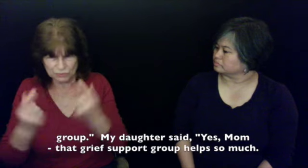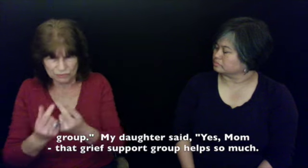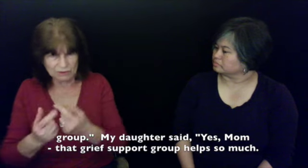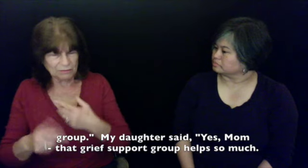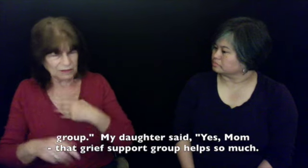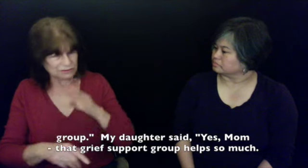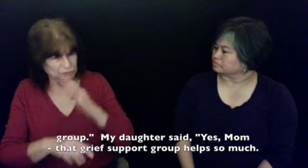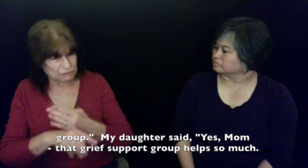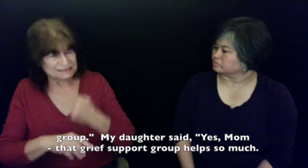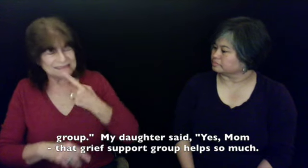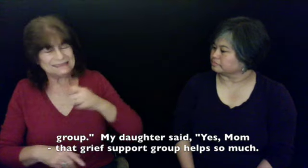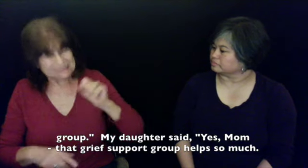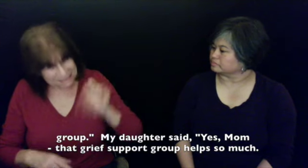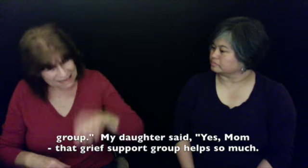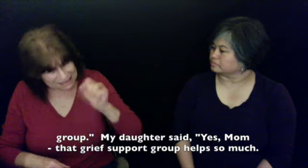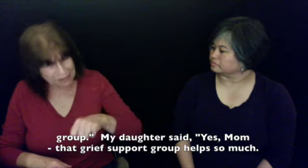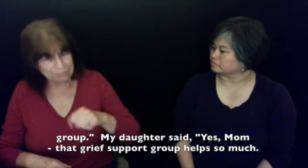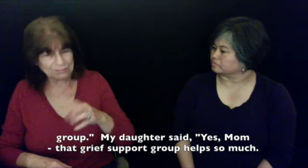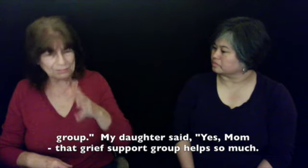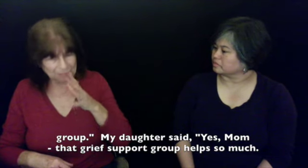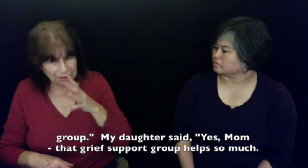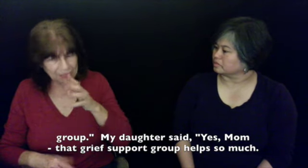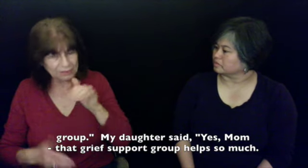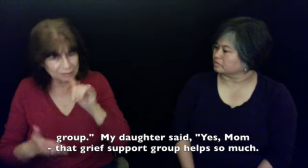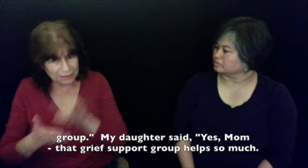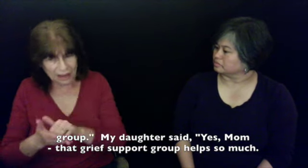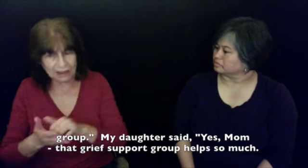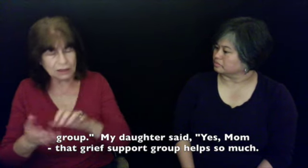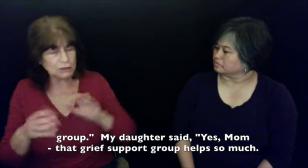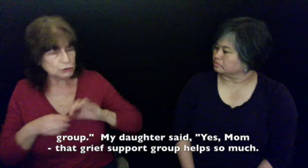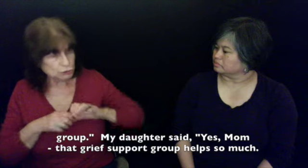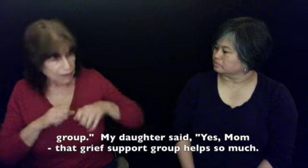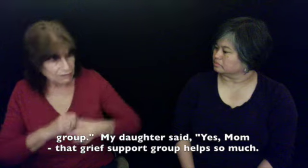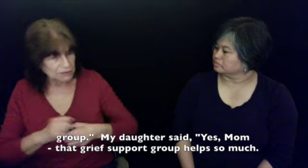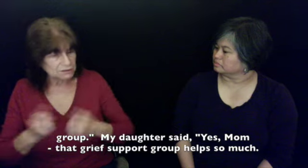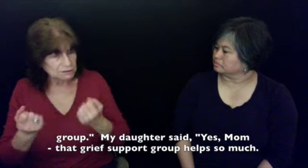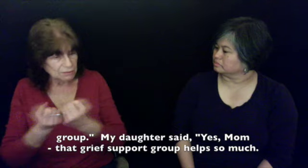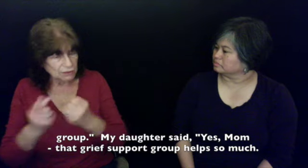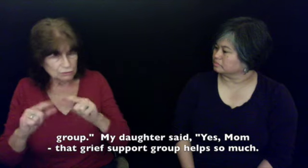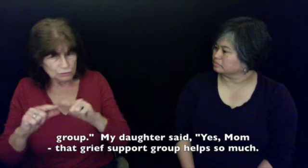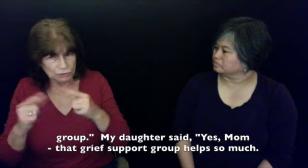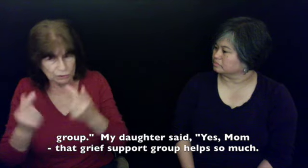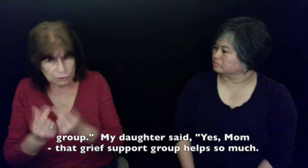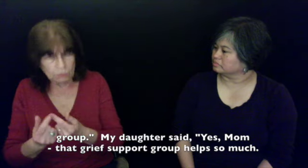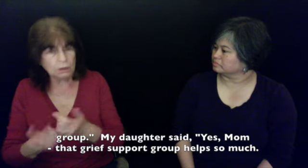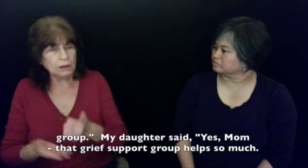group. And my daughter said, yes, Mom, that grief support group helps so much.